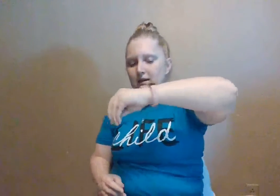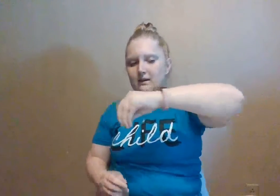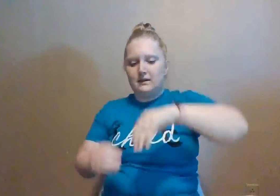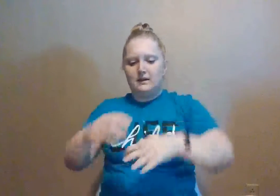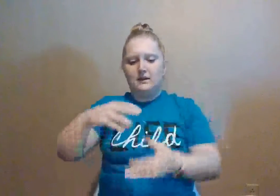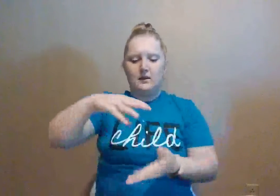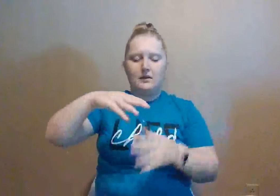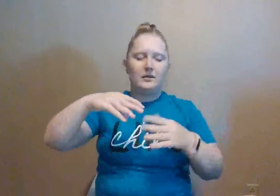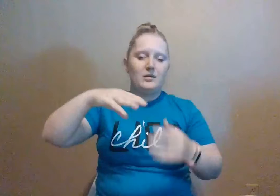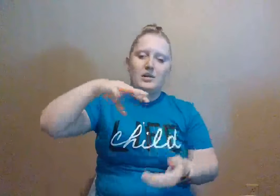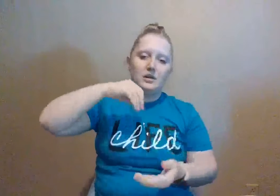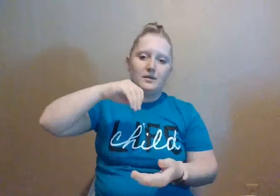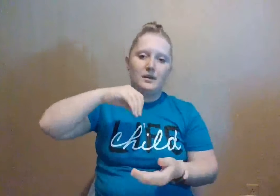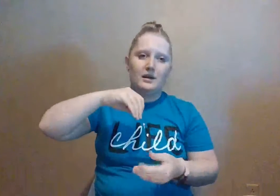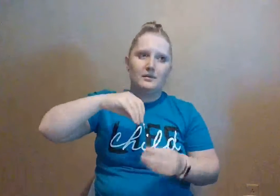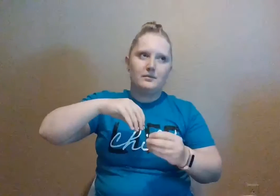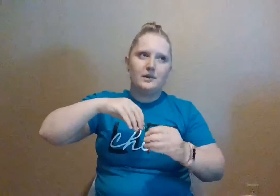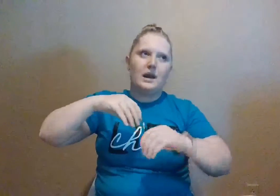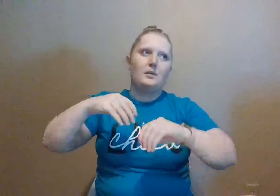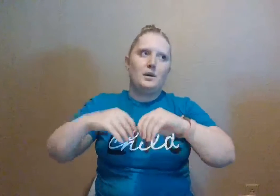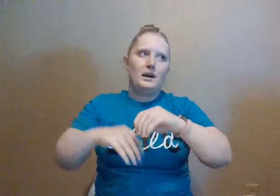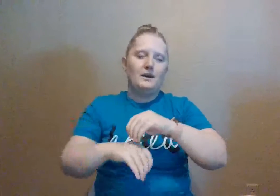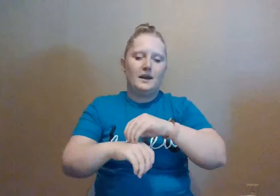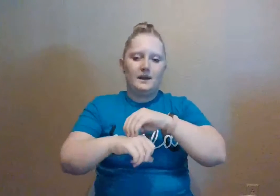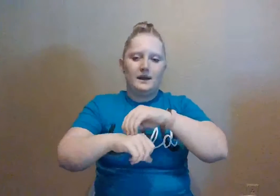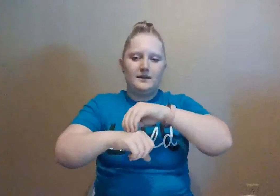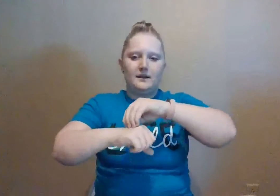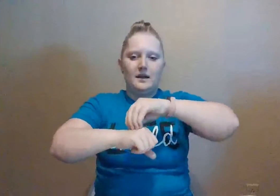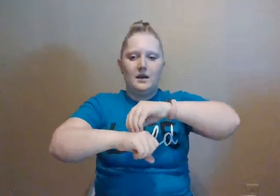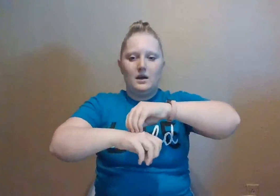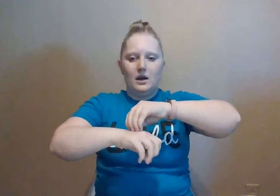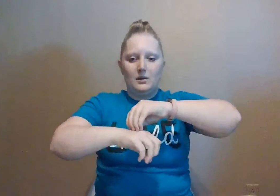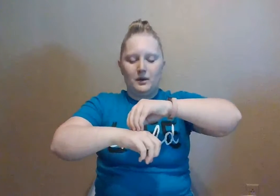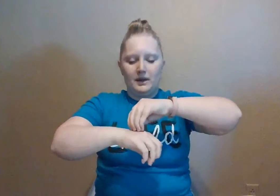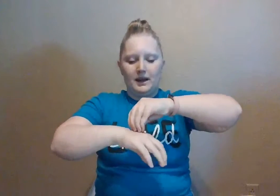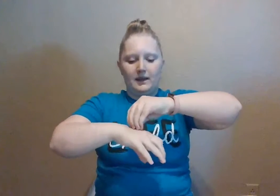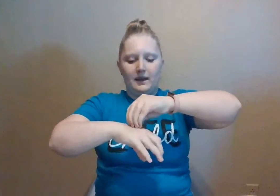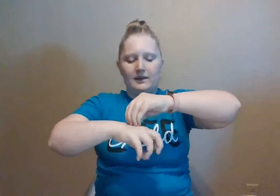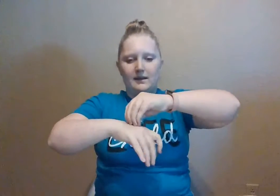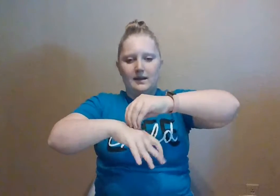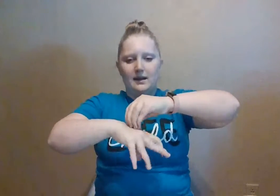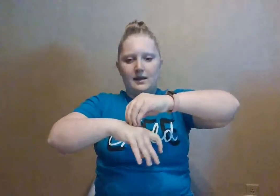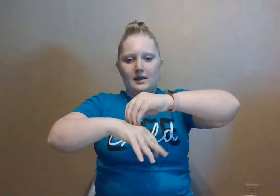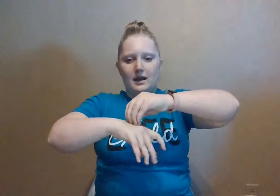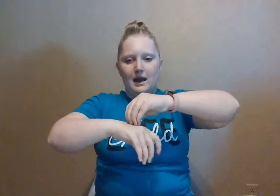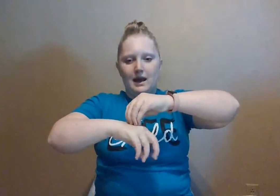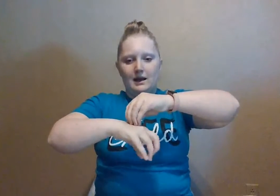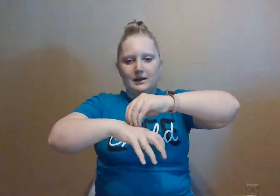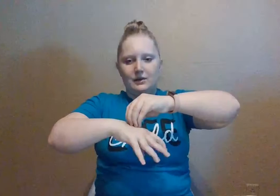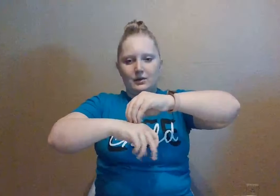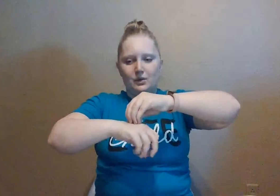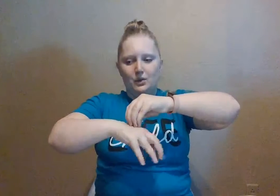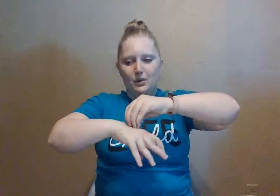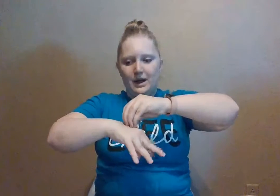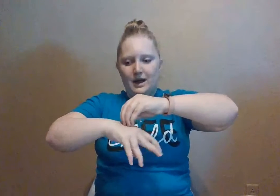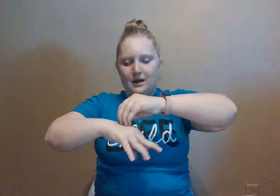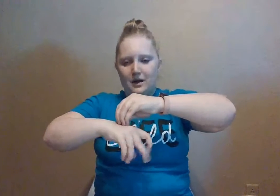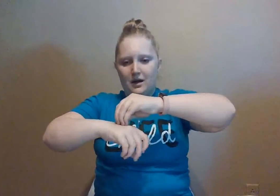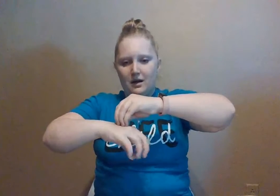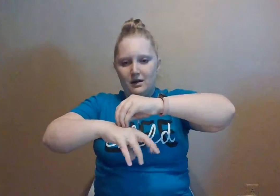this. Yeah, one hand like this and one like this. And you wiggle